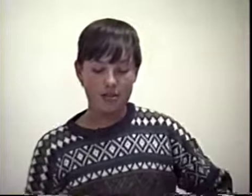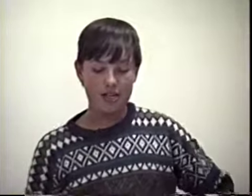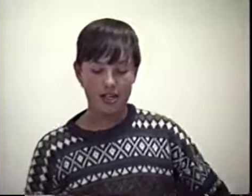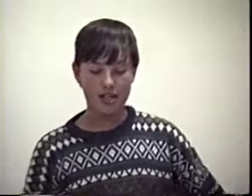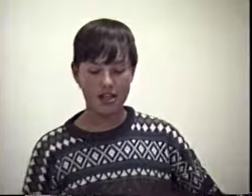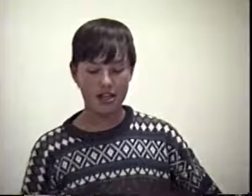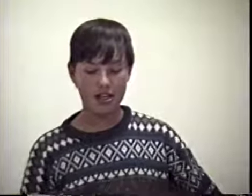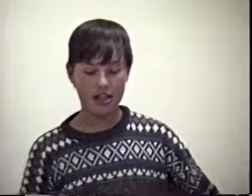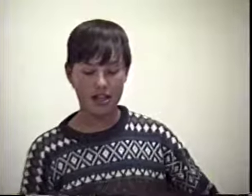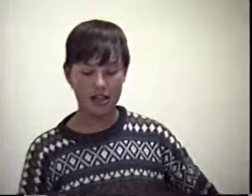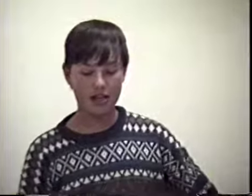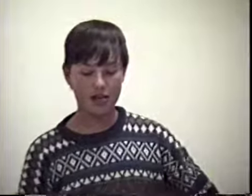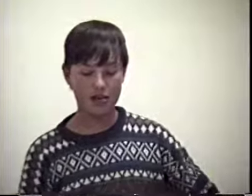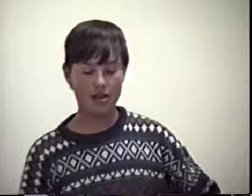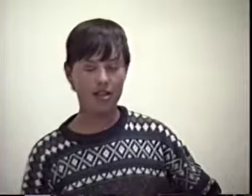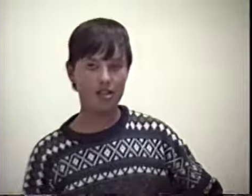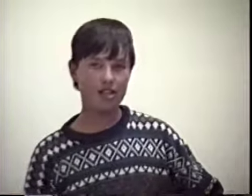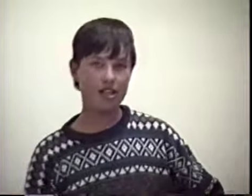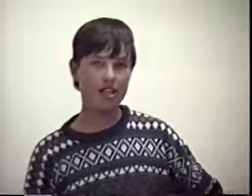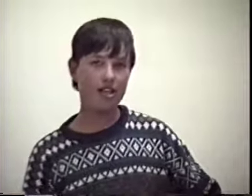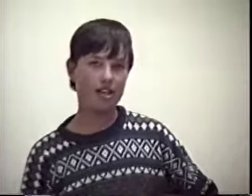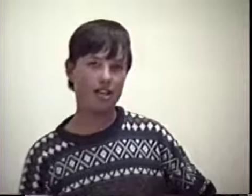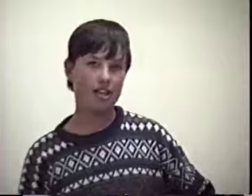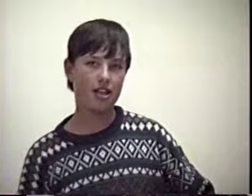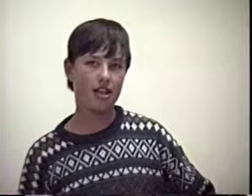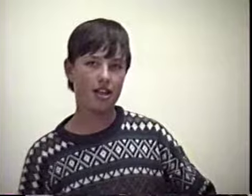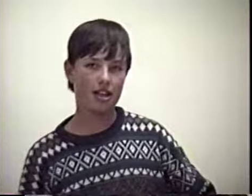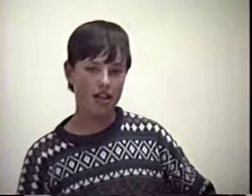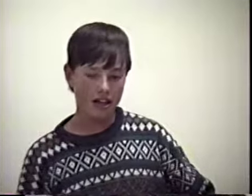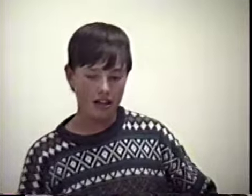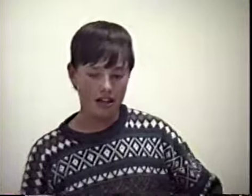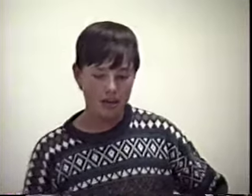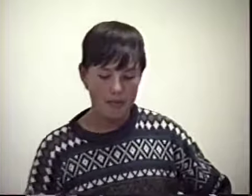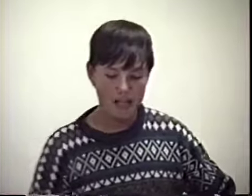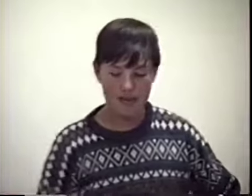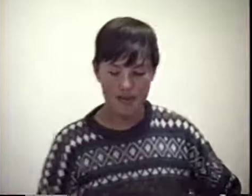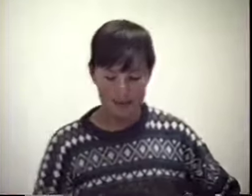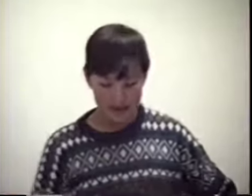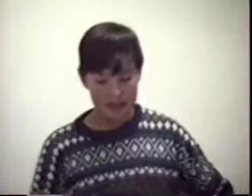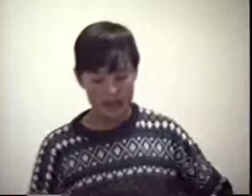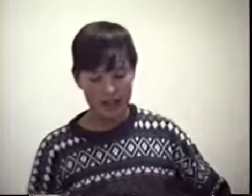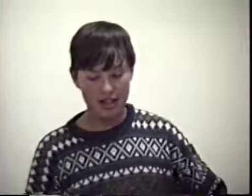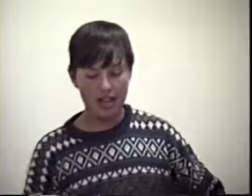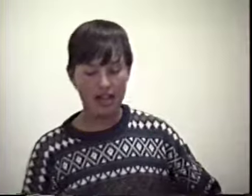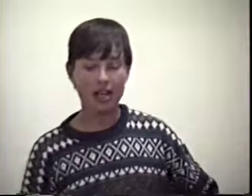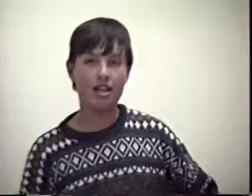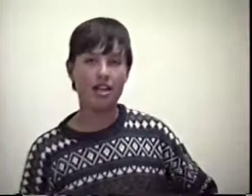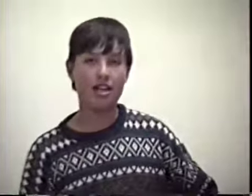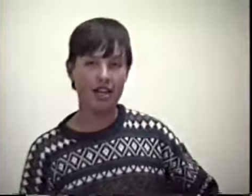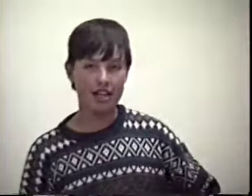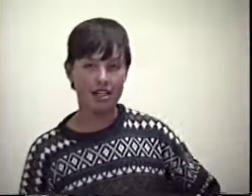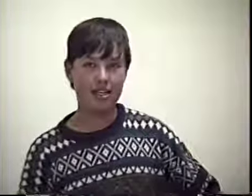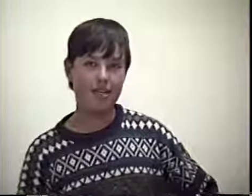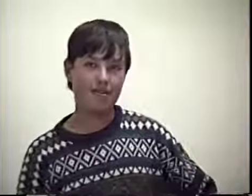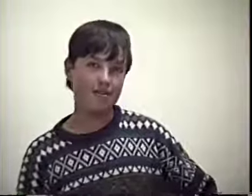because I was interested in it, and I thought I could make something out of it, and at my age I thought it would really